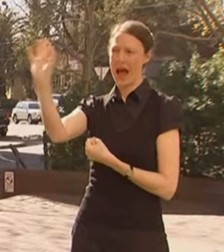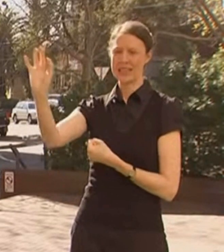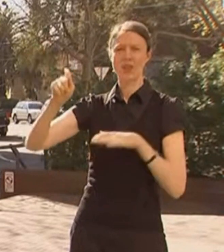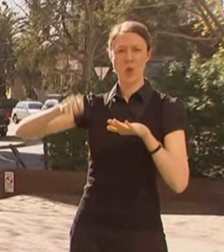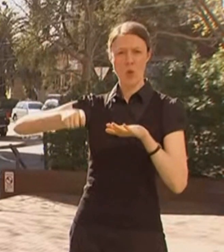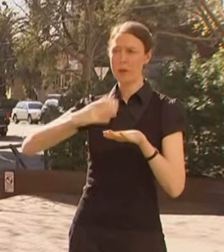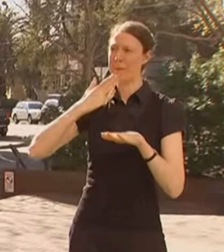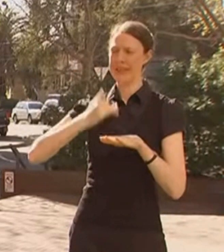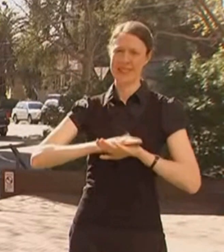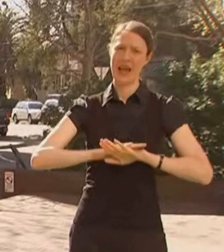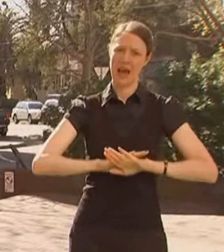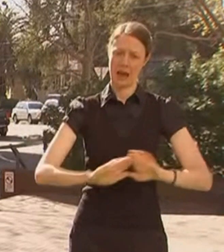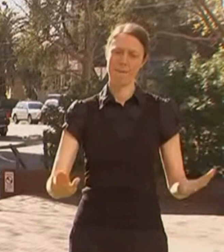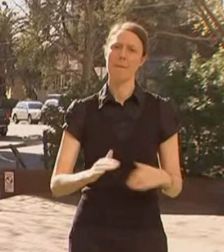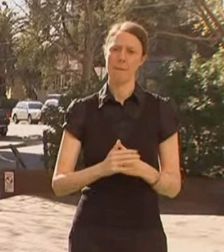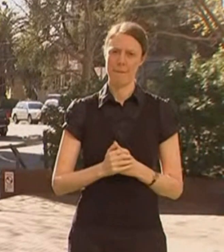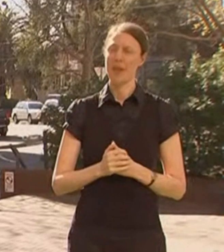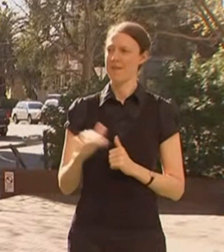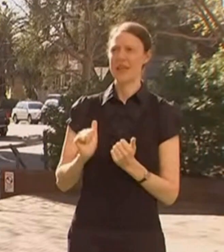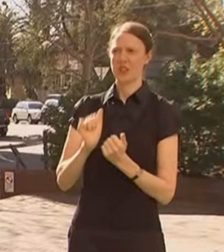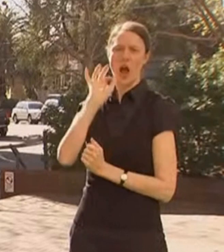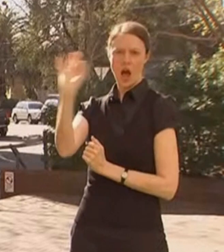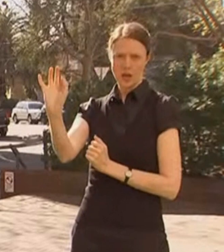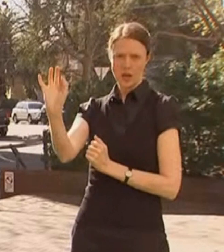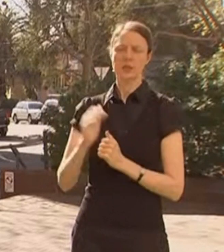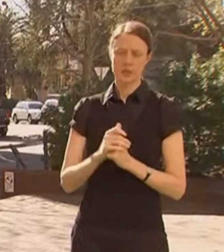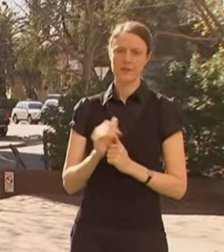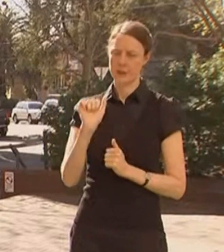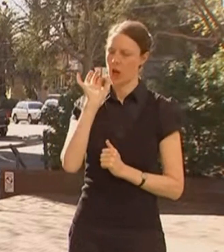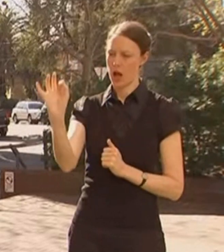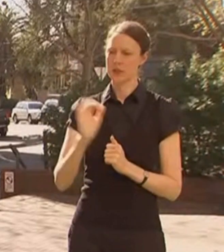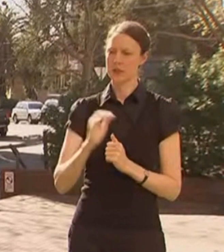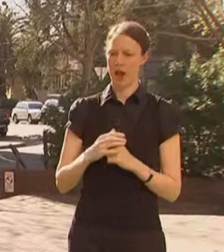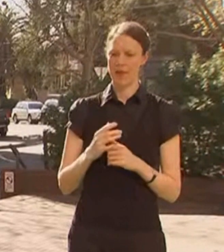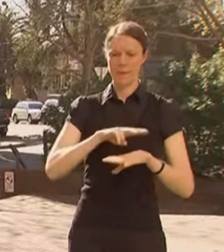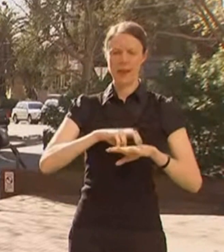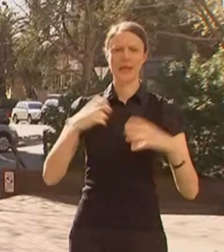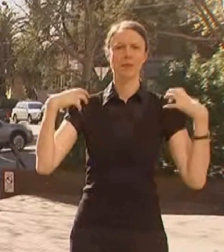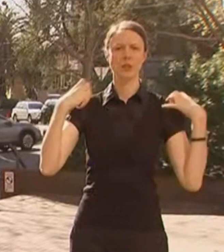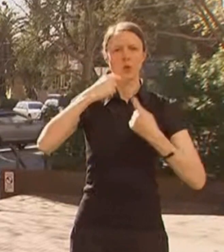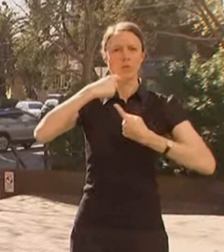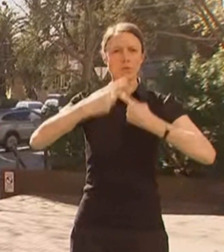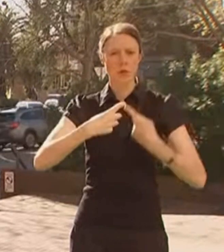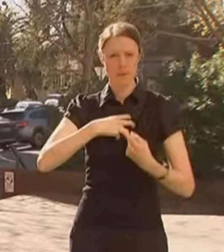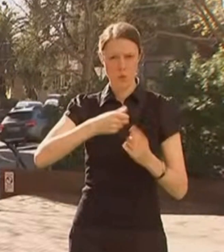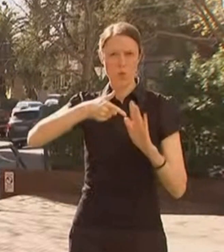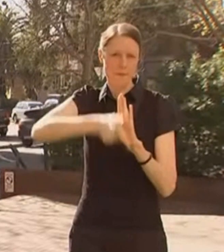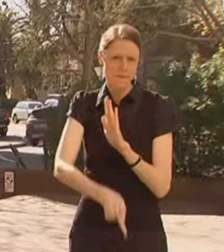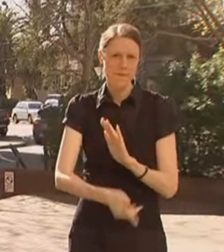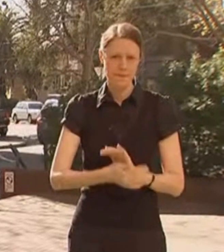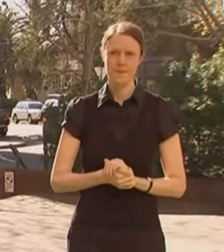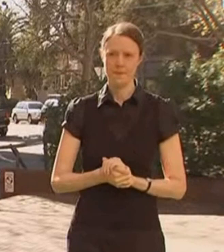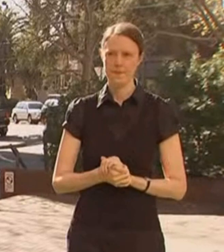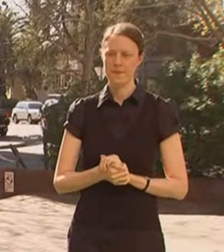been acceptable within the health orders, but that is not the case. So the protest that is intended or was intended to go